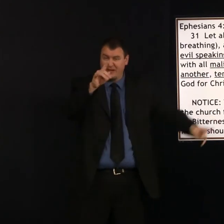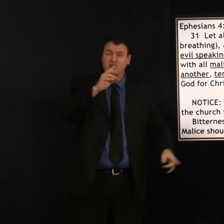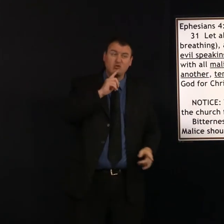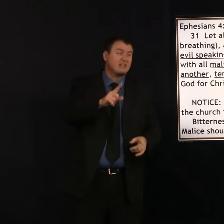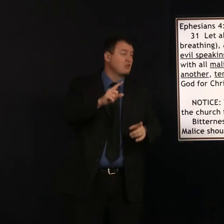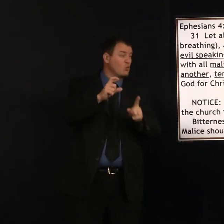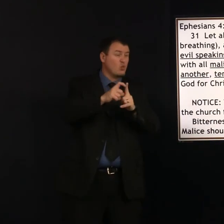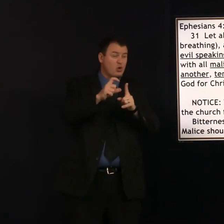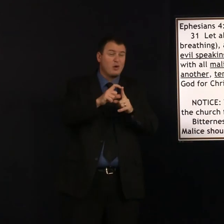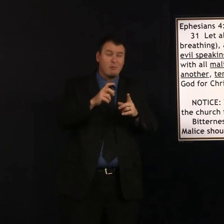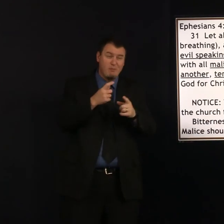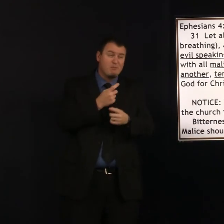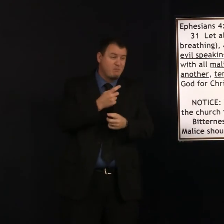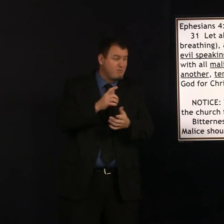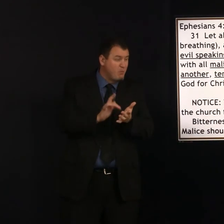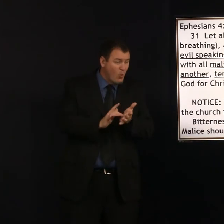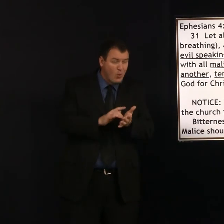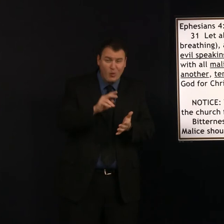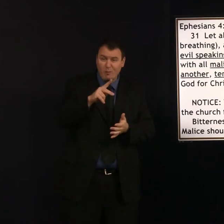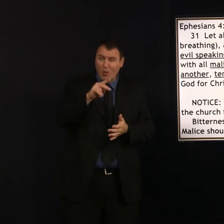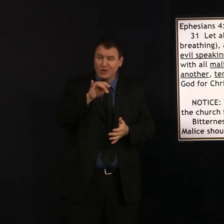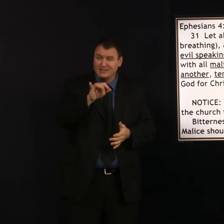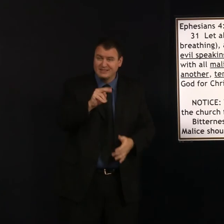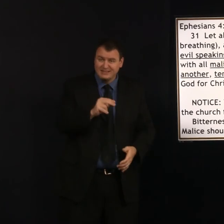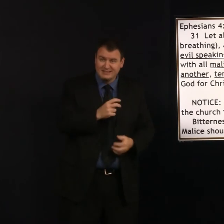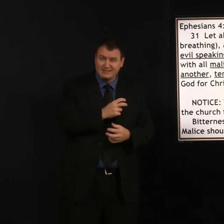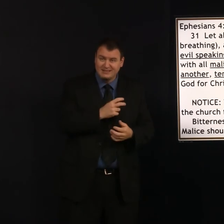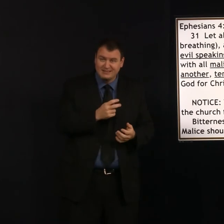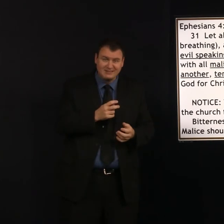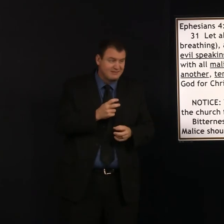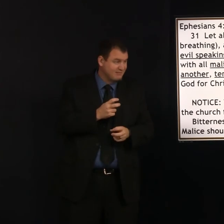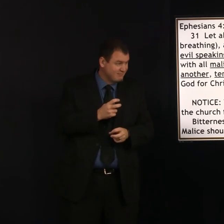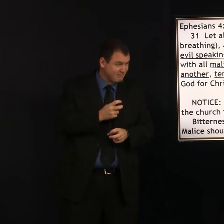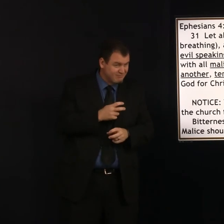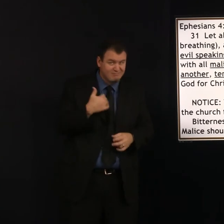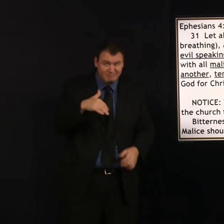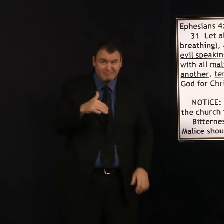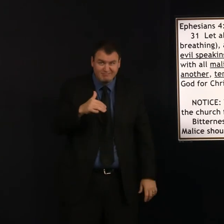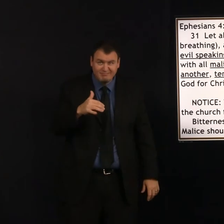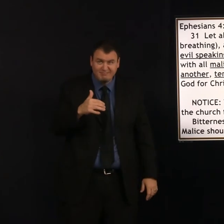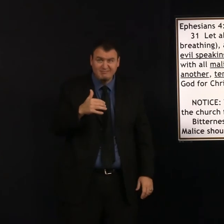So this word bitterness is like poison